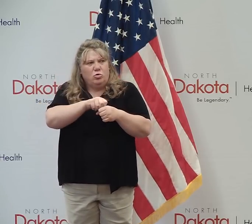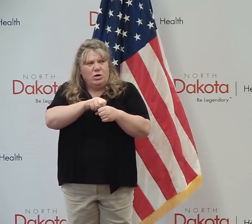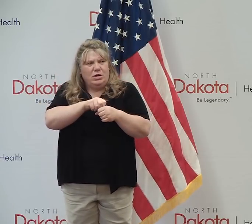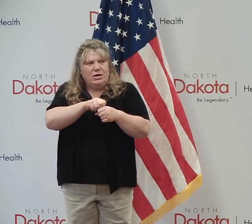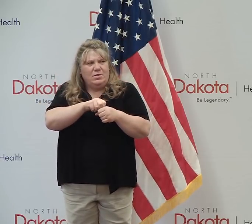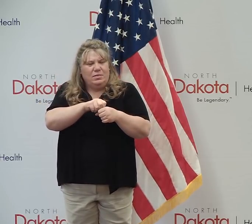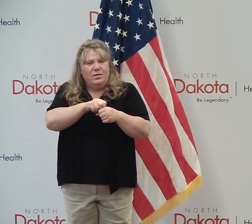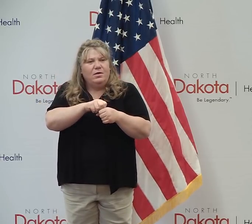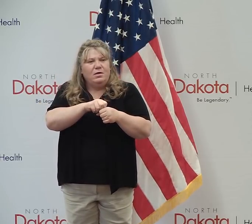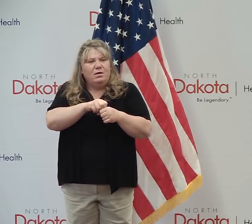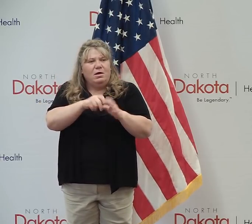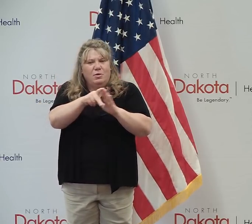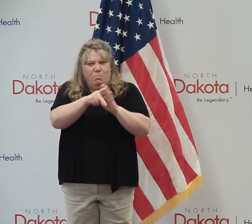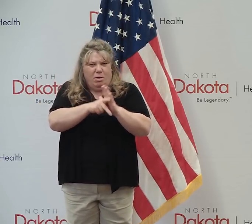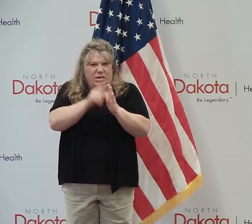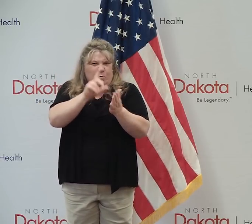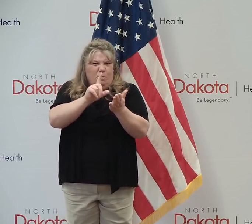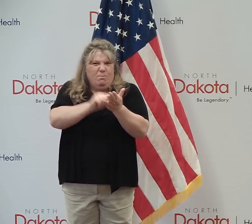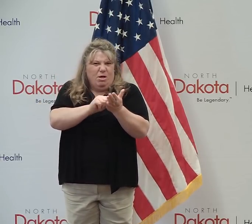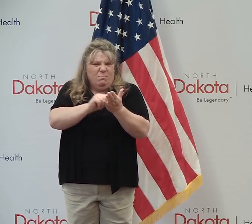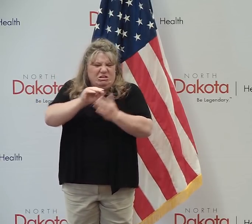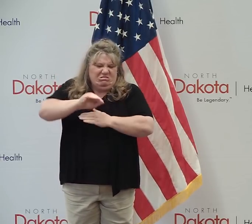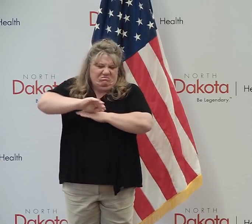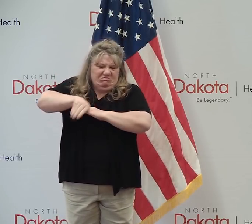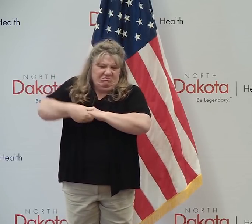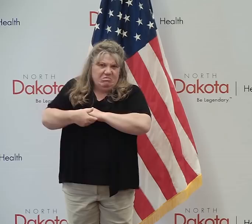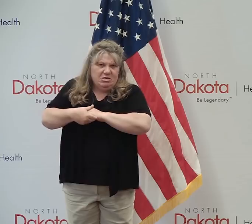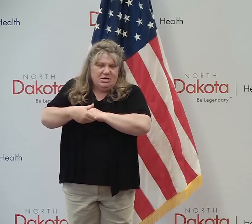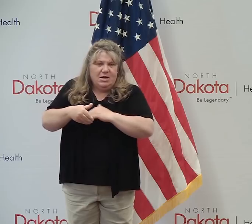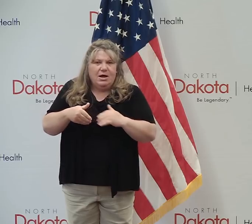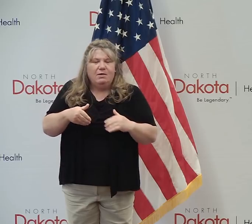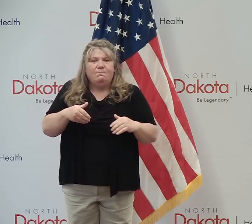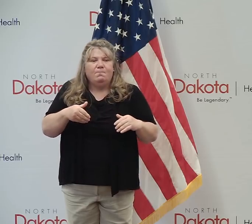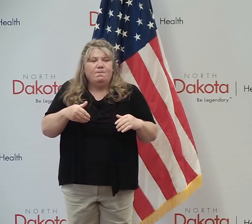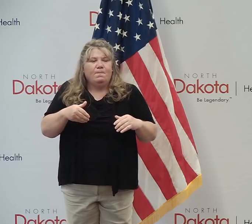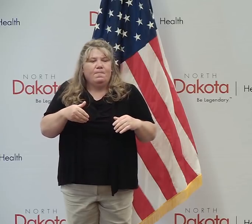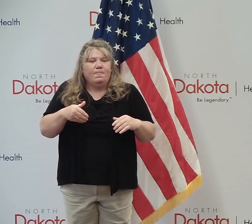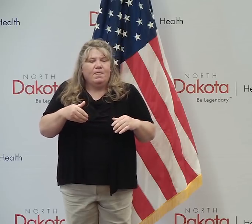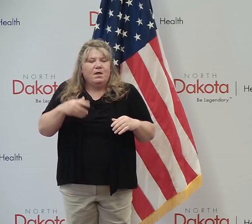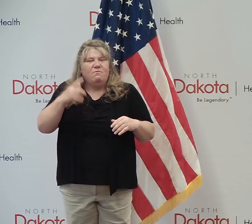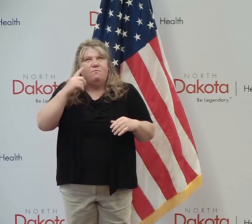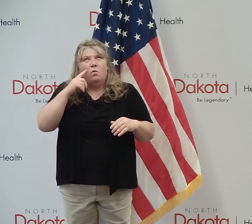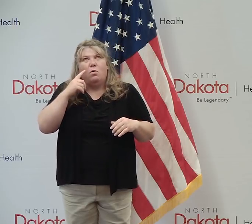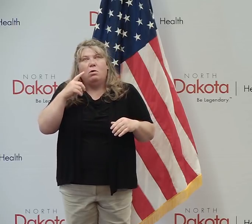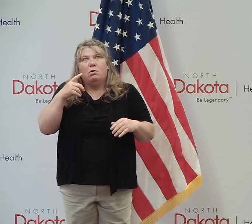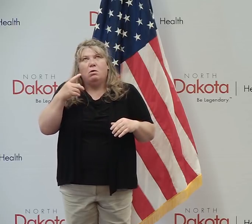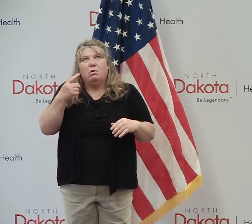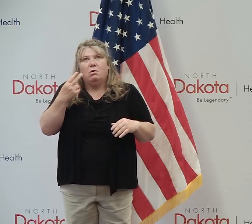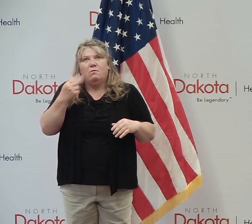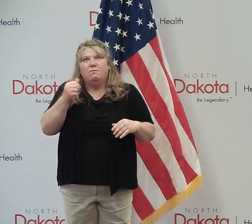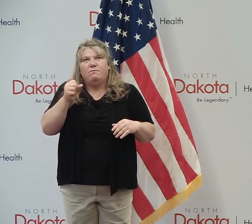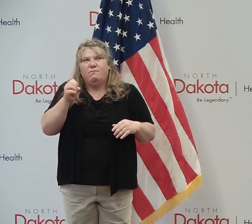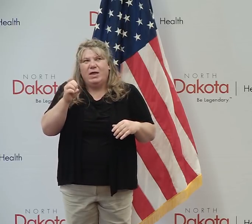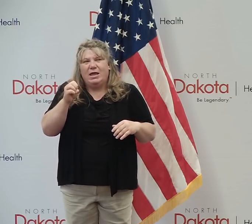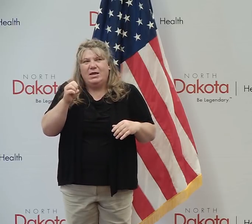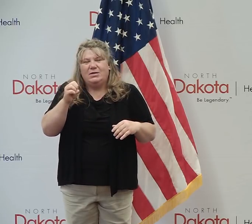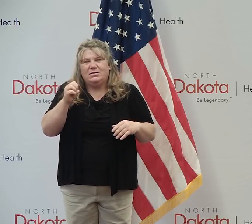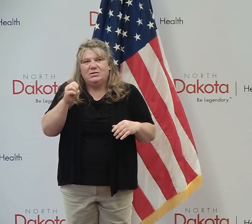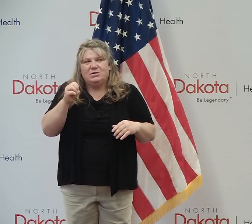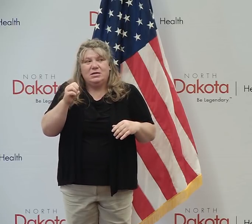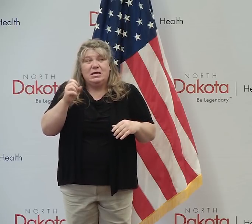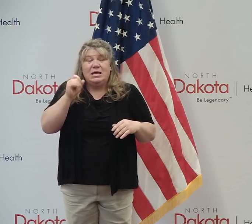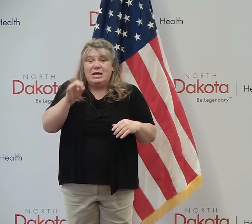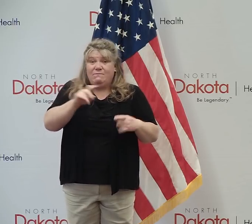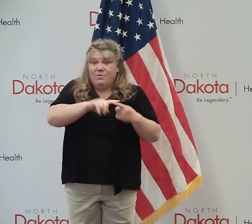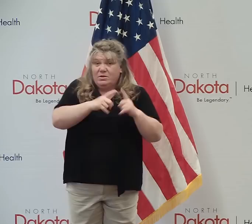guidelines that are going to be published later tonight, and under the phase, sort of whoever, if it's